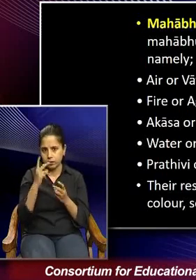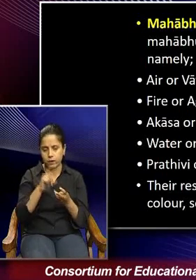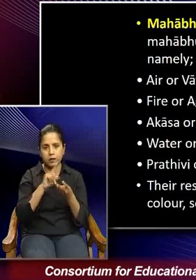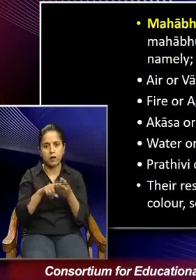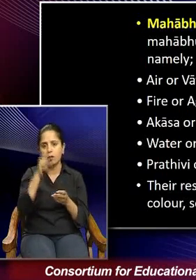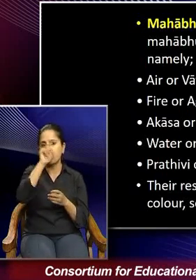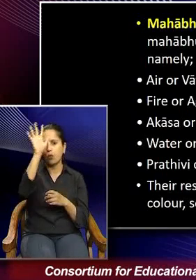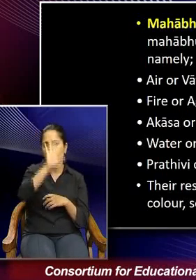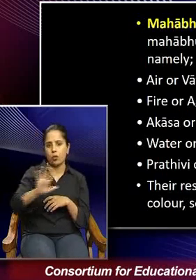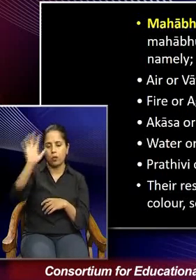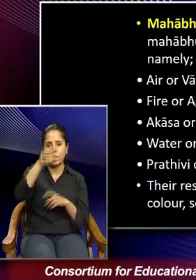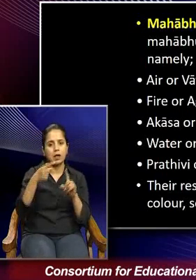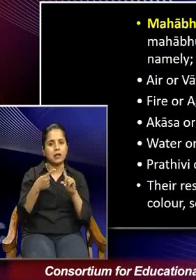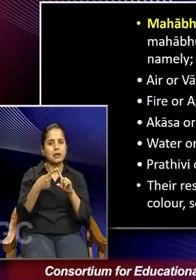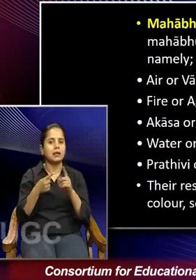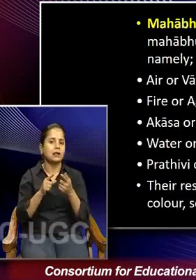Akash or ether,